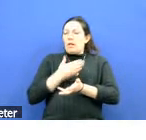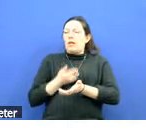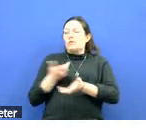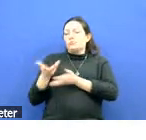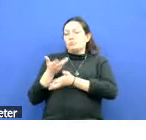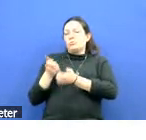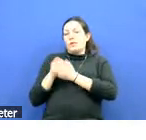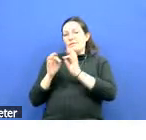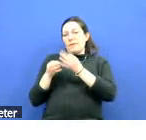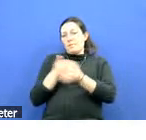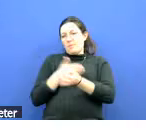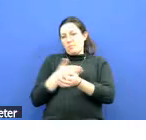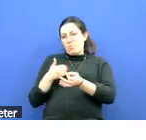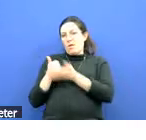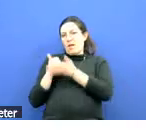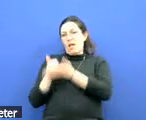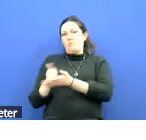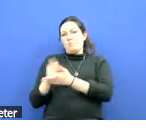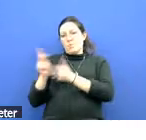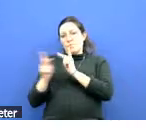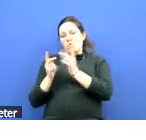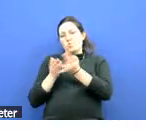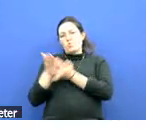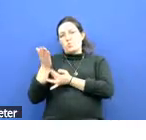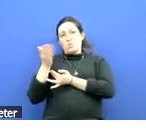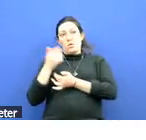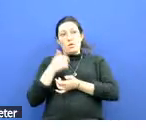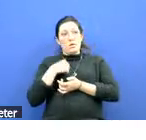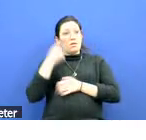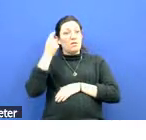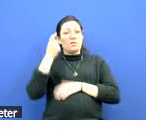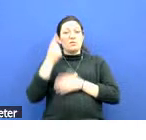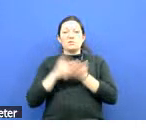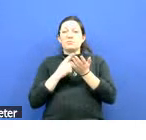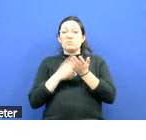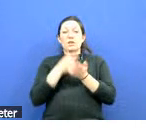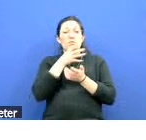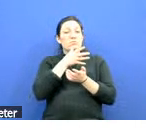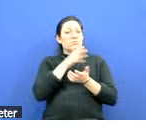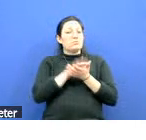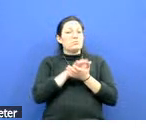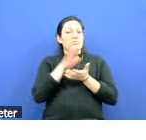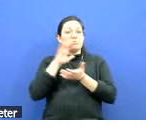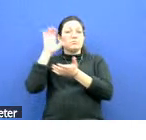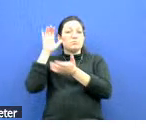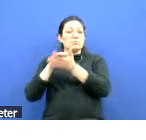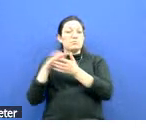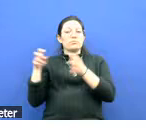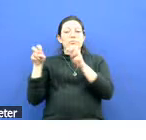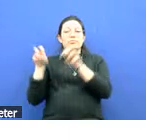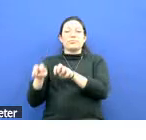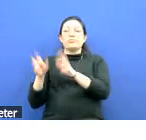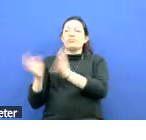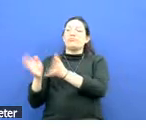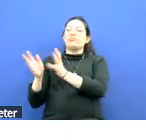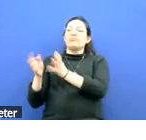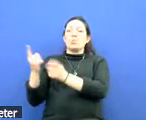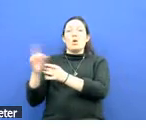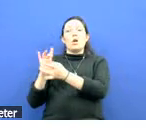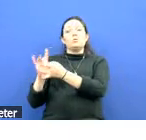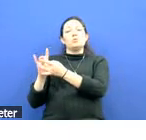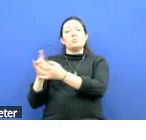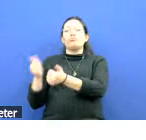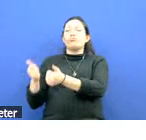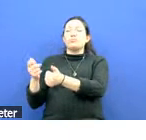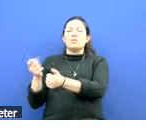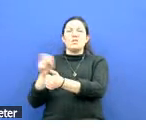them through. I often, with a husband and wife sitting side by side, Right. I connect with one and the other one is a little remiss, and